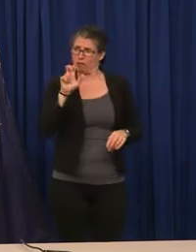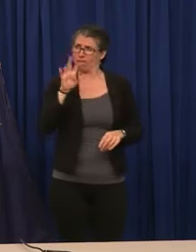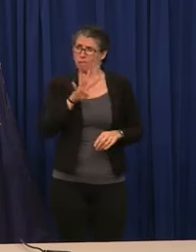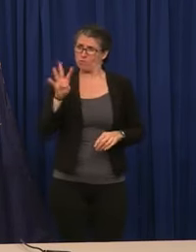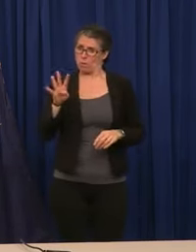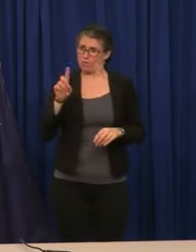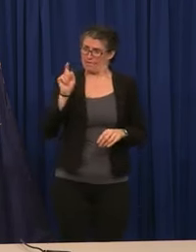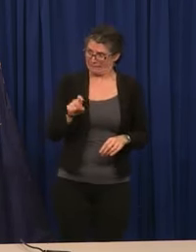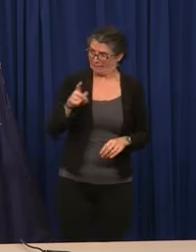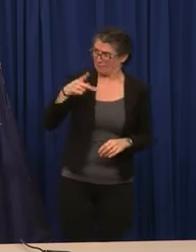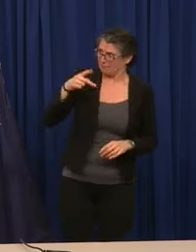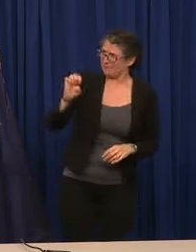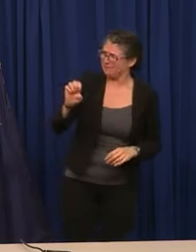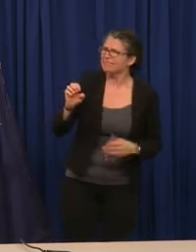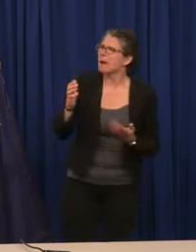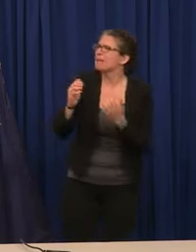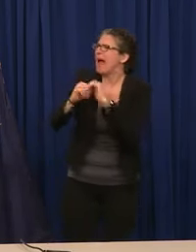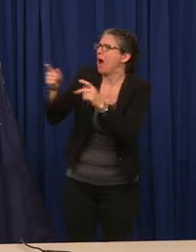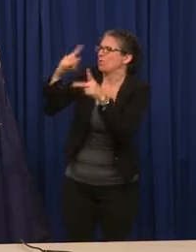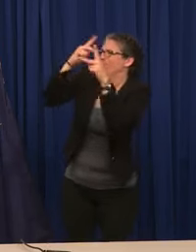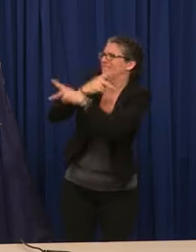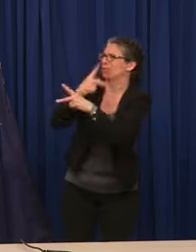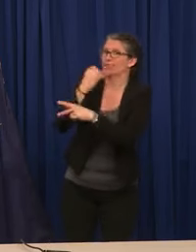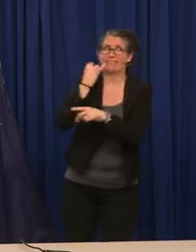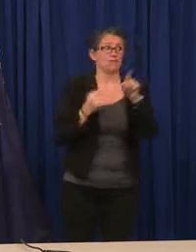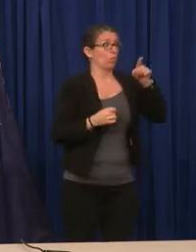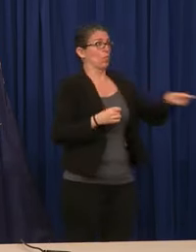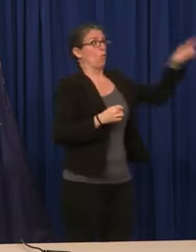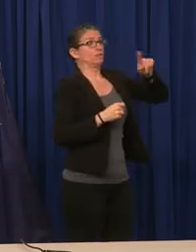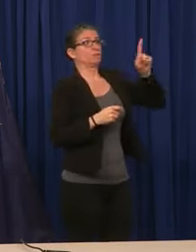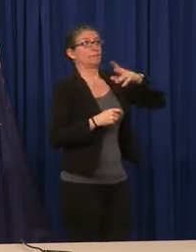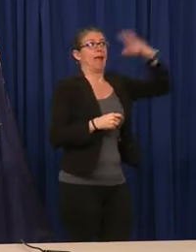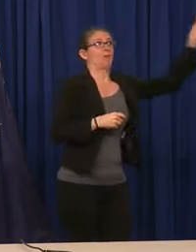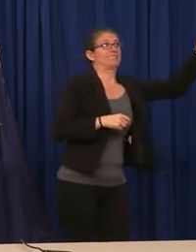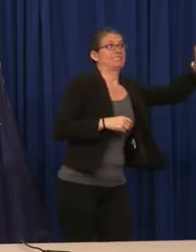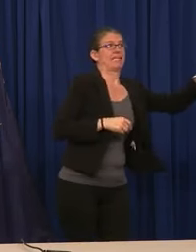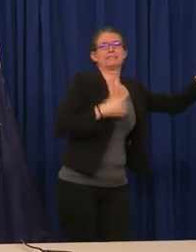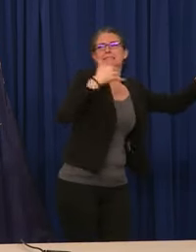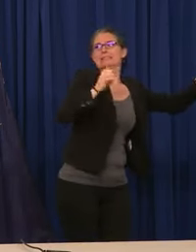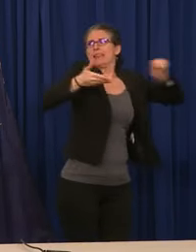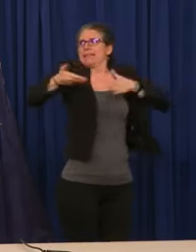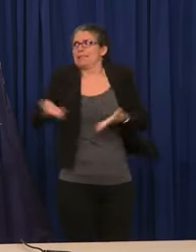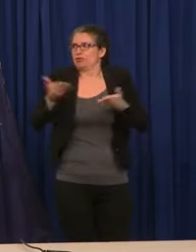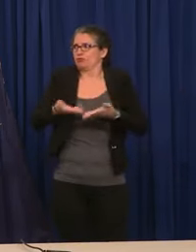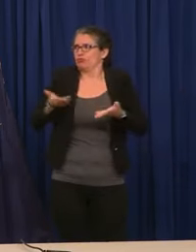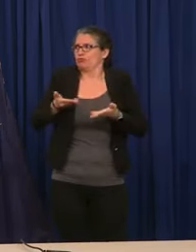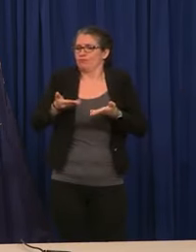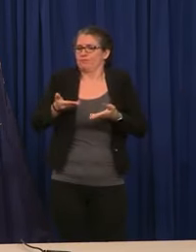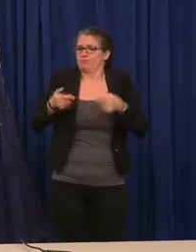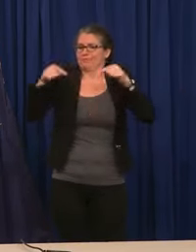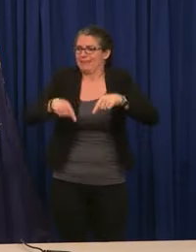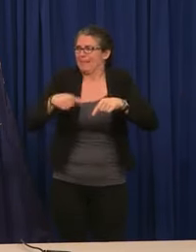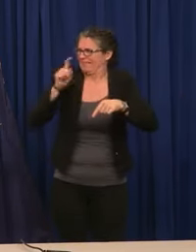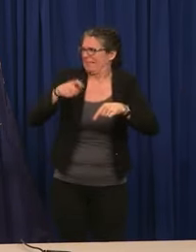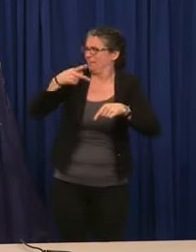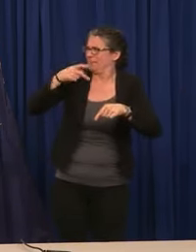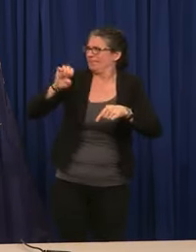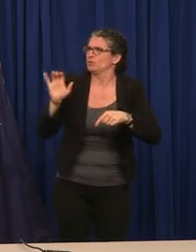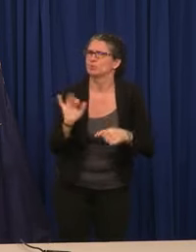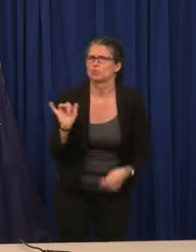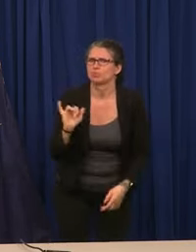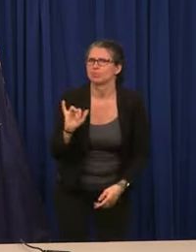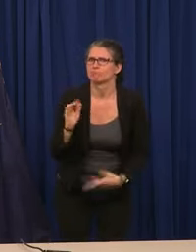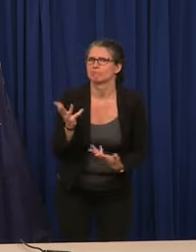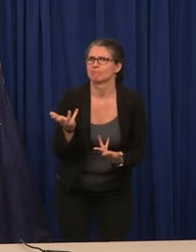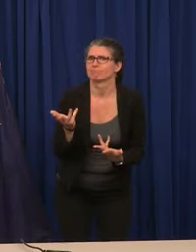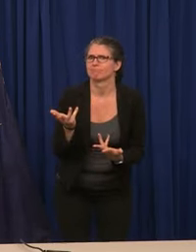very close contact with hospitals. Caitlin asked a moment ago about the reporting system that we have with hospitals